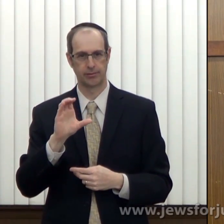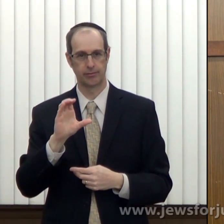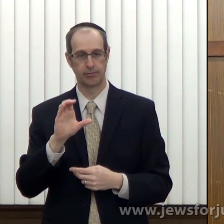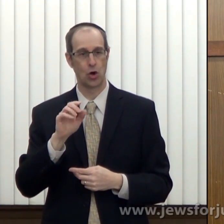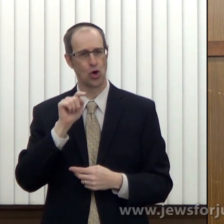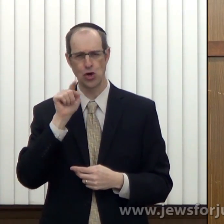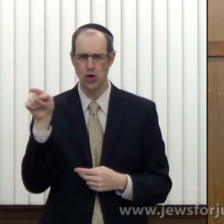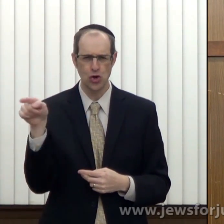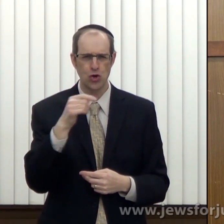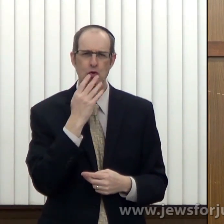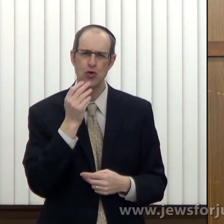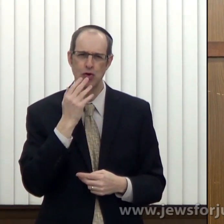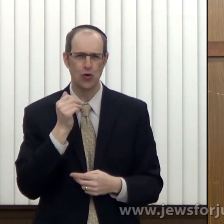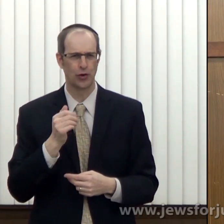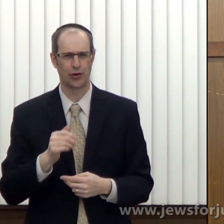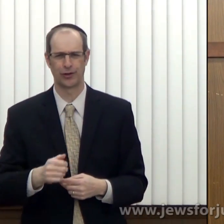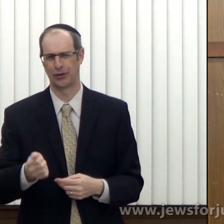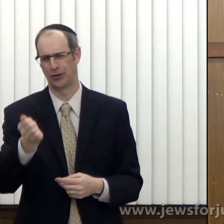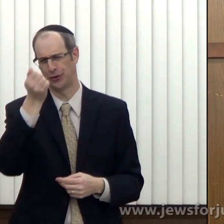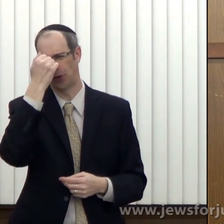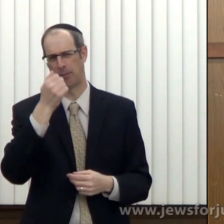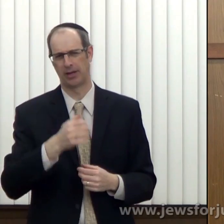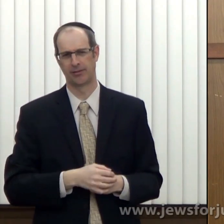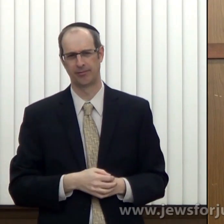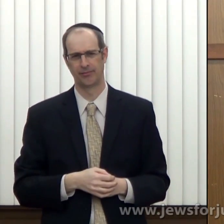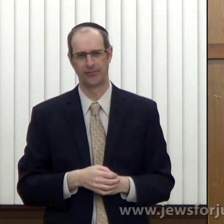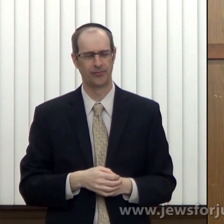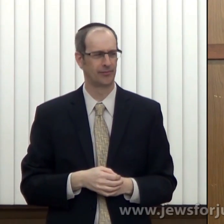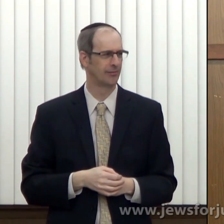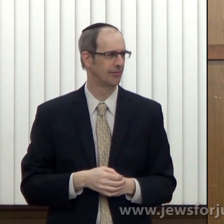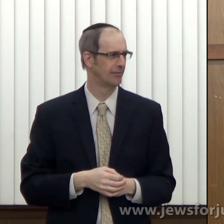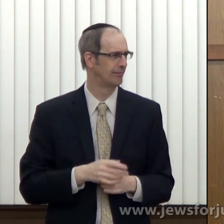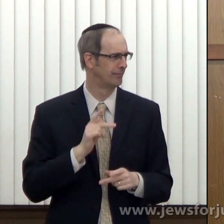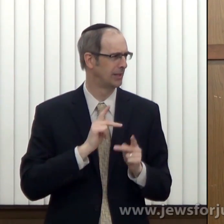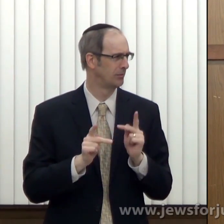you Jews are very stupid.